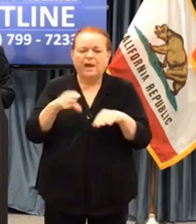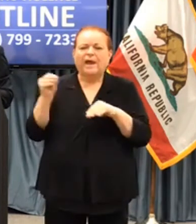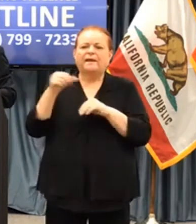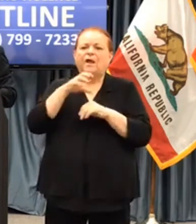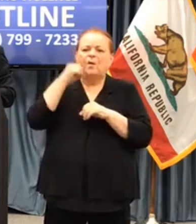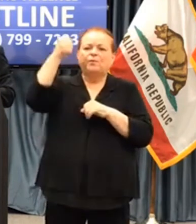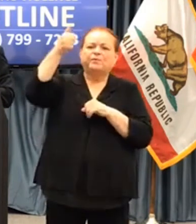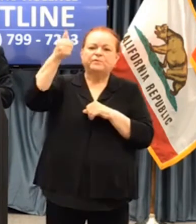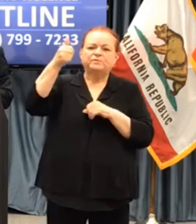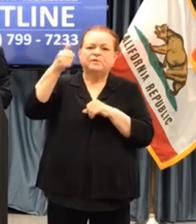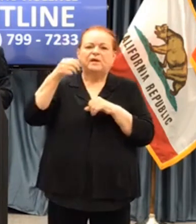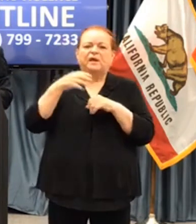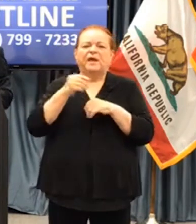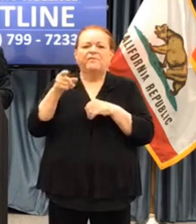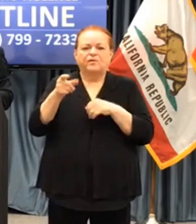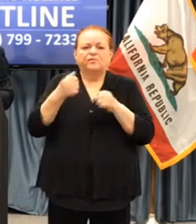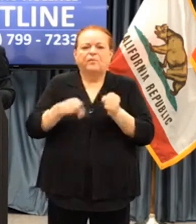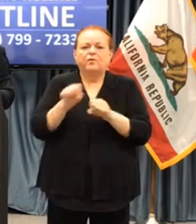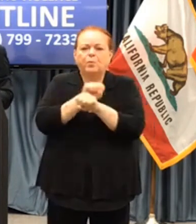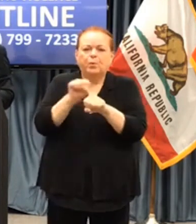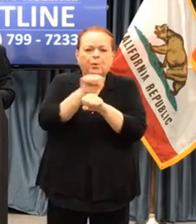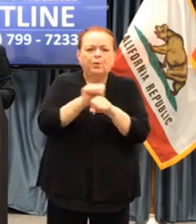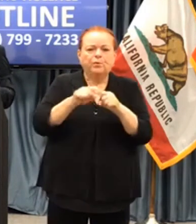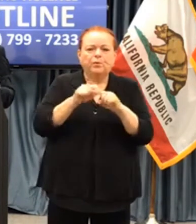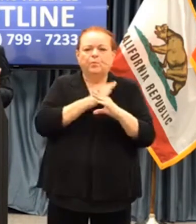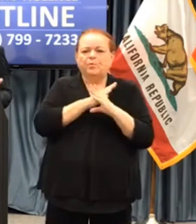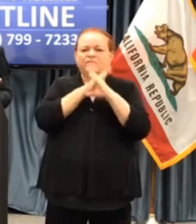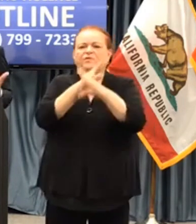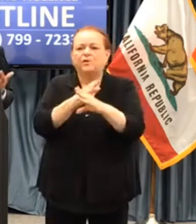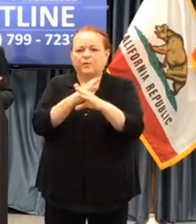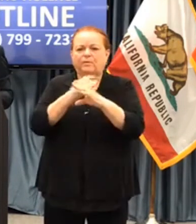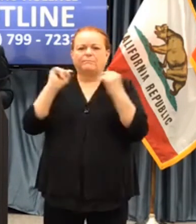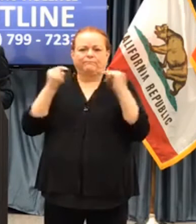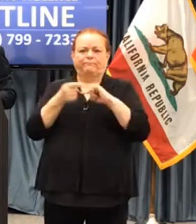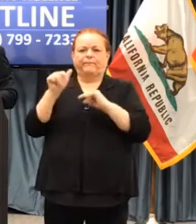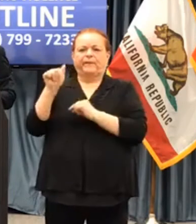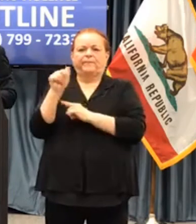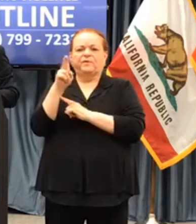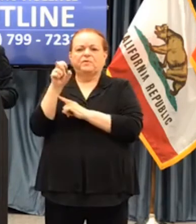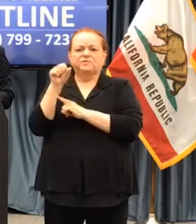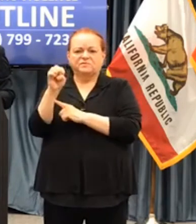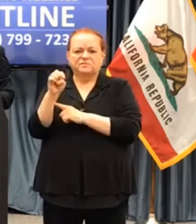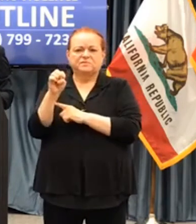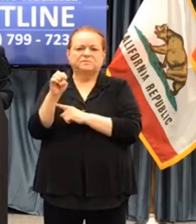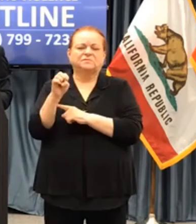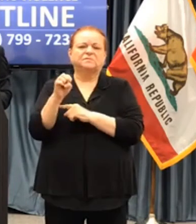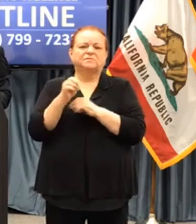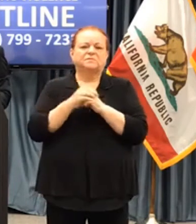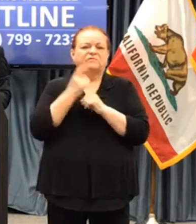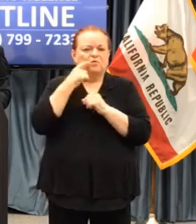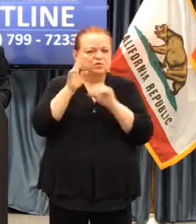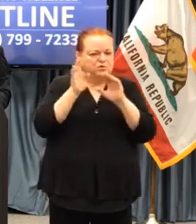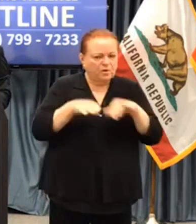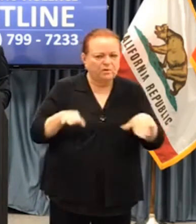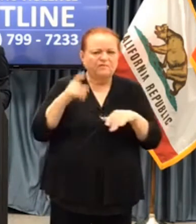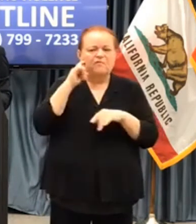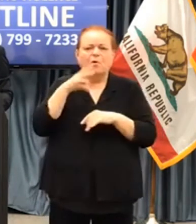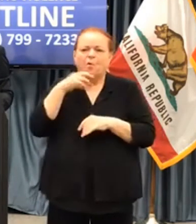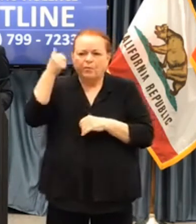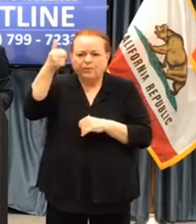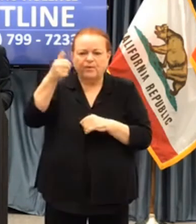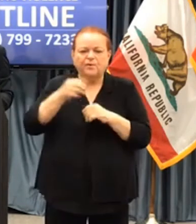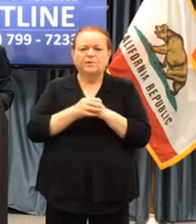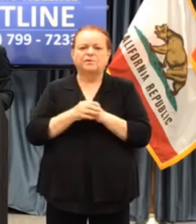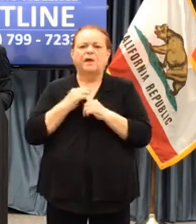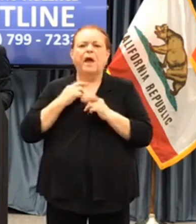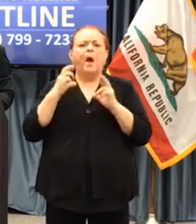they can to prevent abuse, both against children, the elderly, and any other vulnerable population. I hope that answered